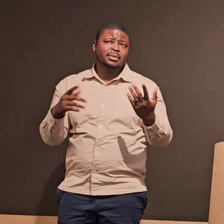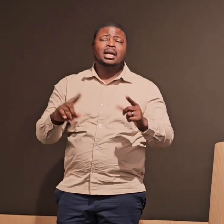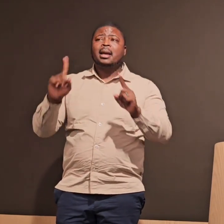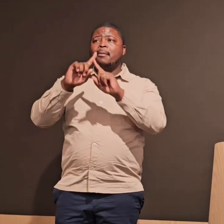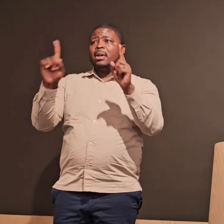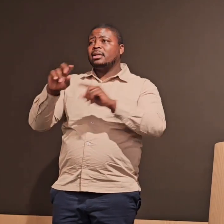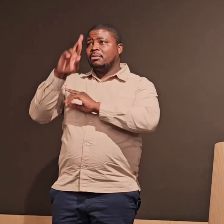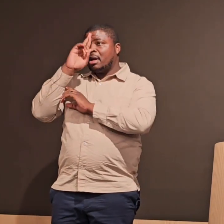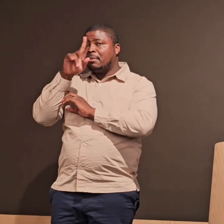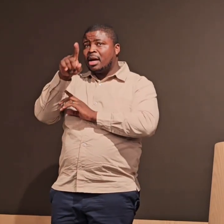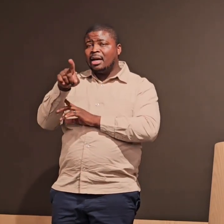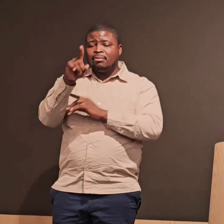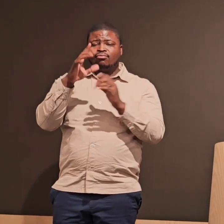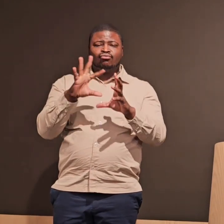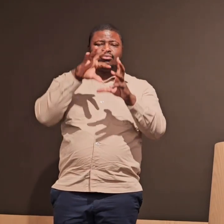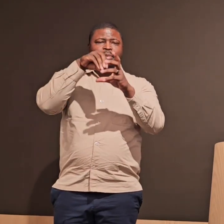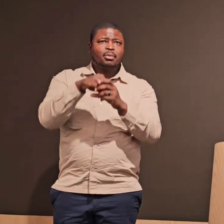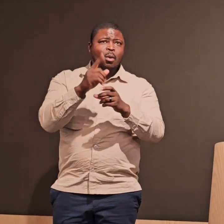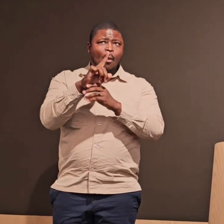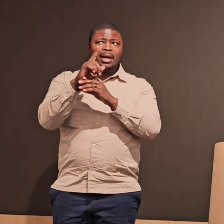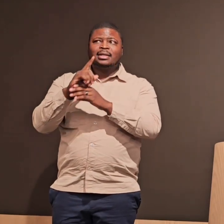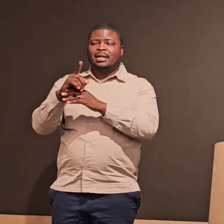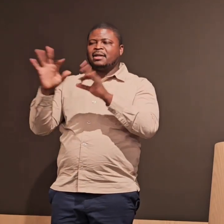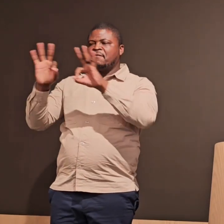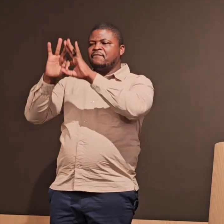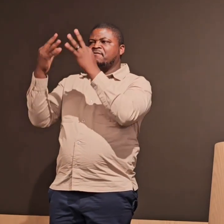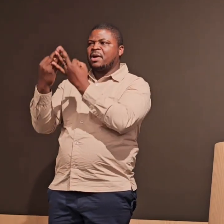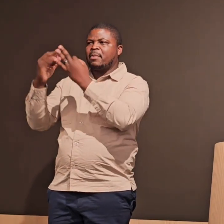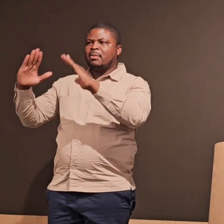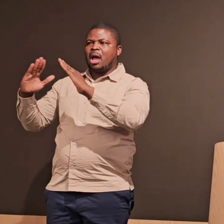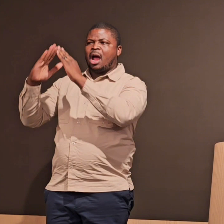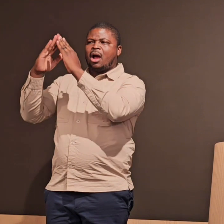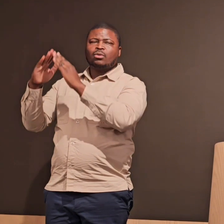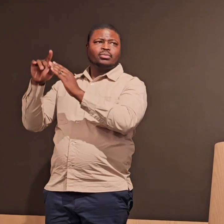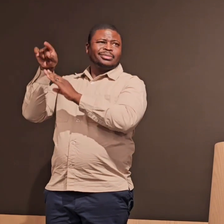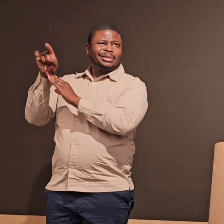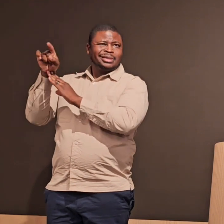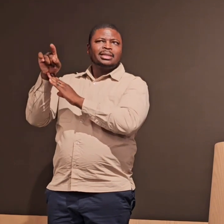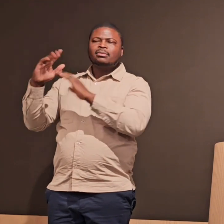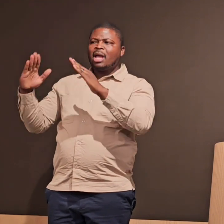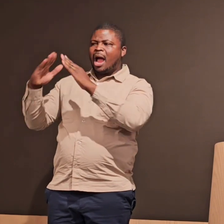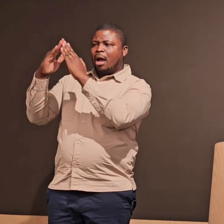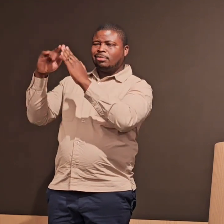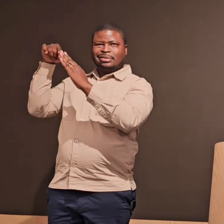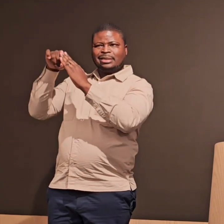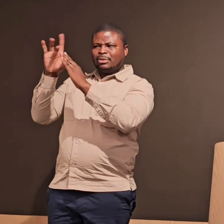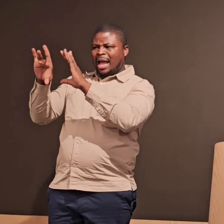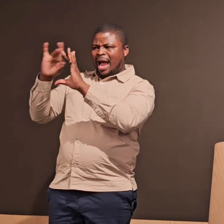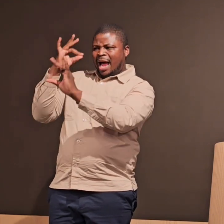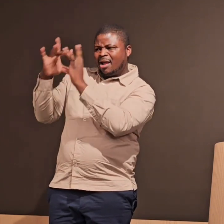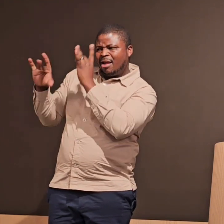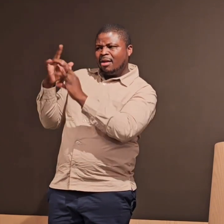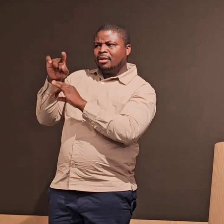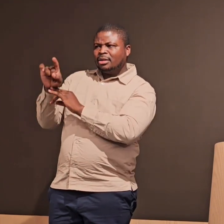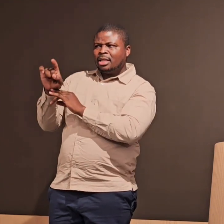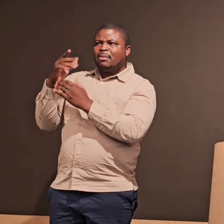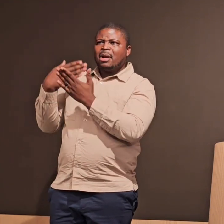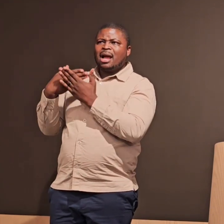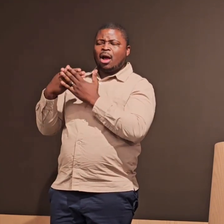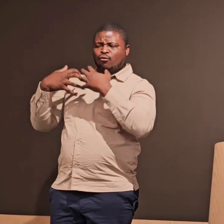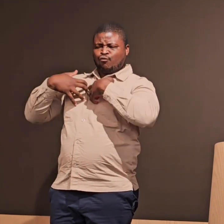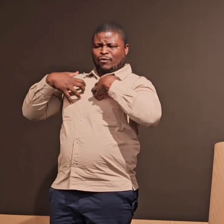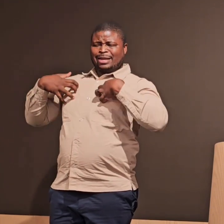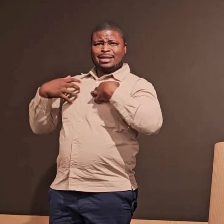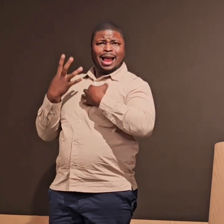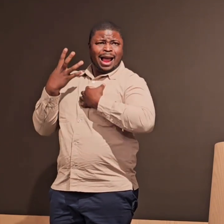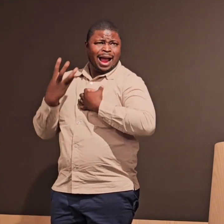with the household economy approach, which then analyzes the household's ability to cope with stresses that